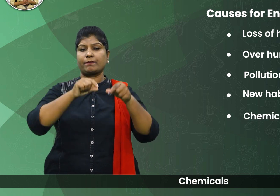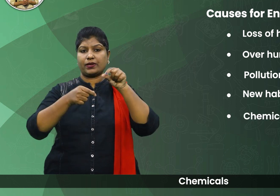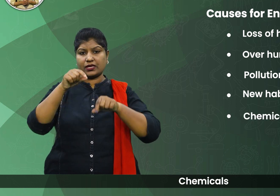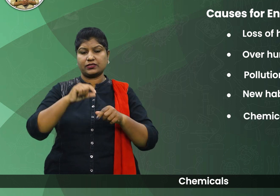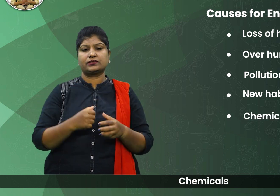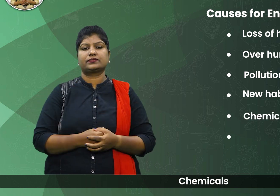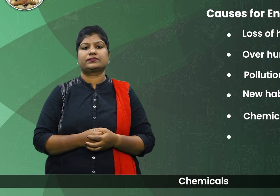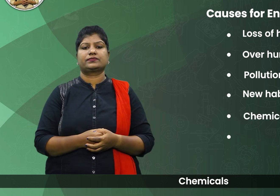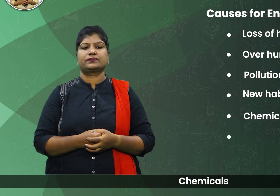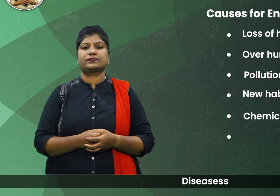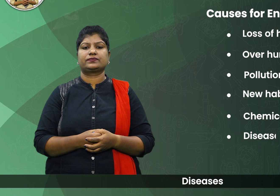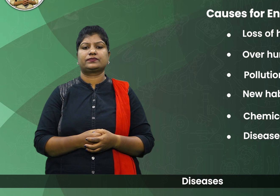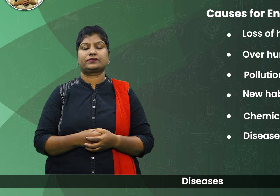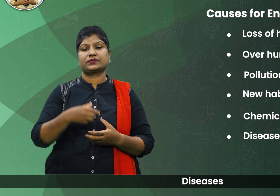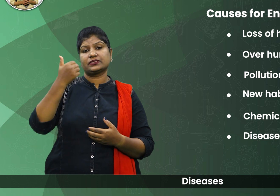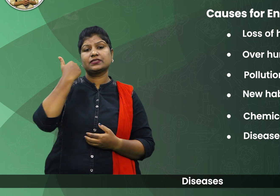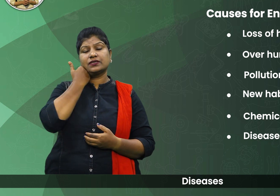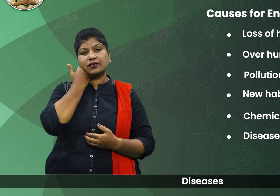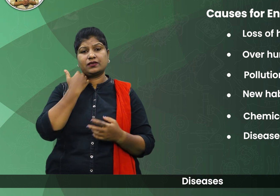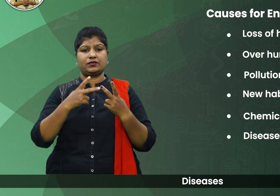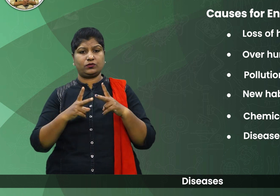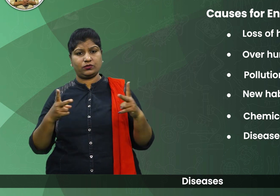Chemicals, Diseases,